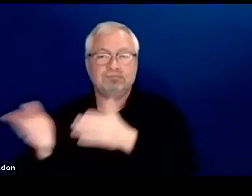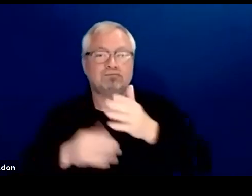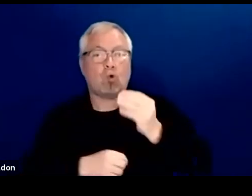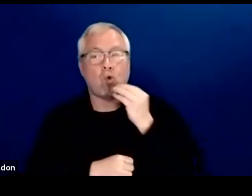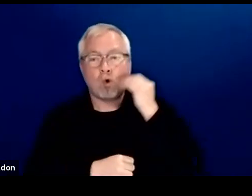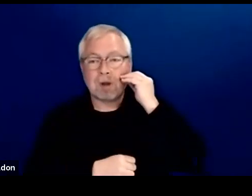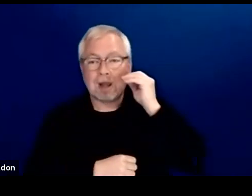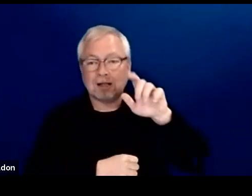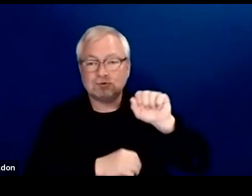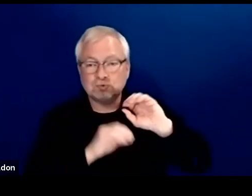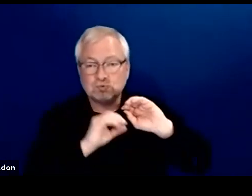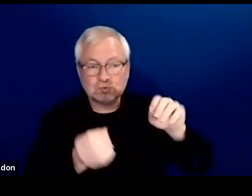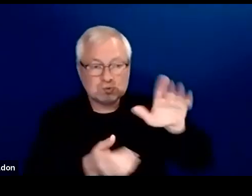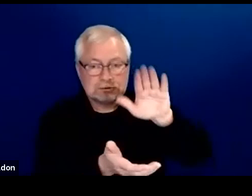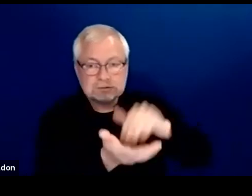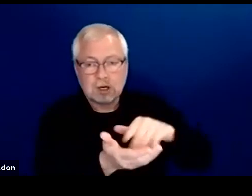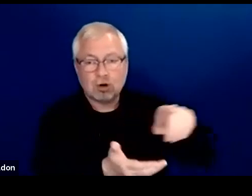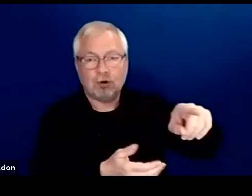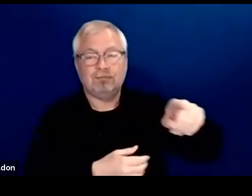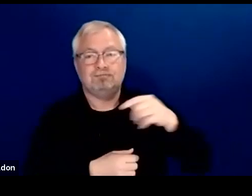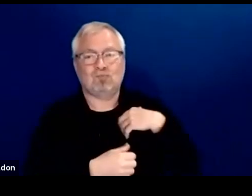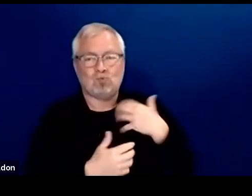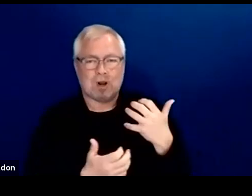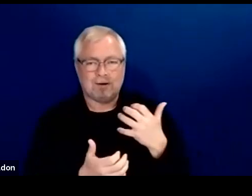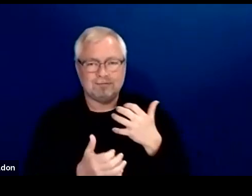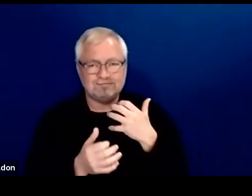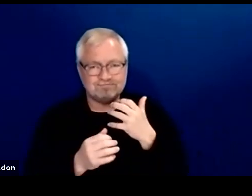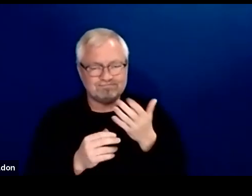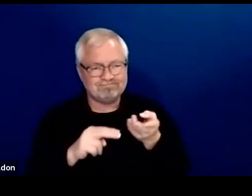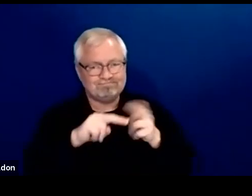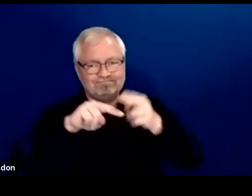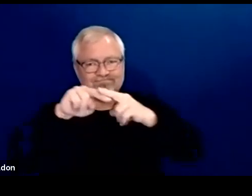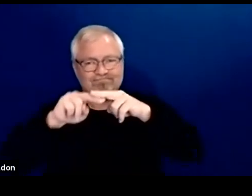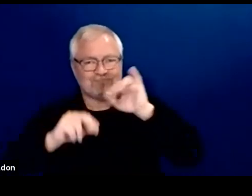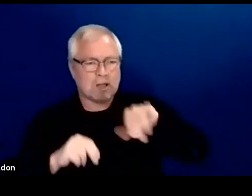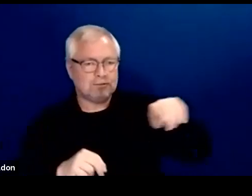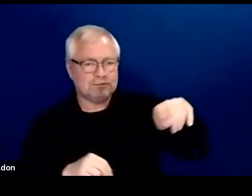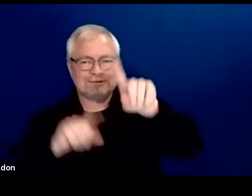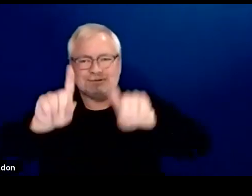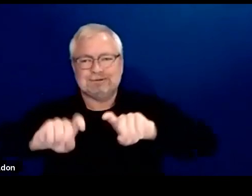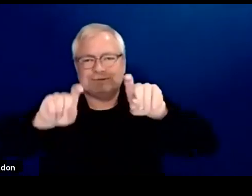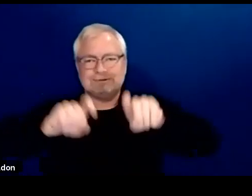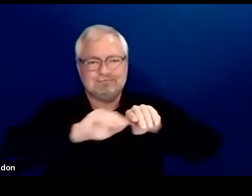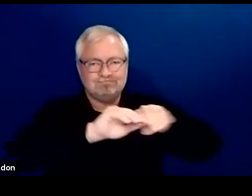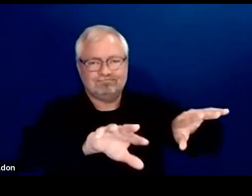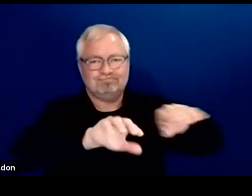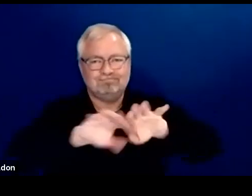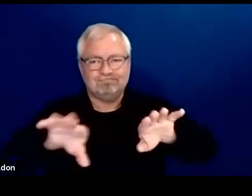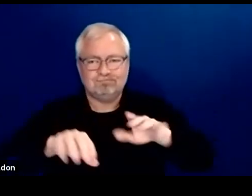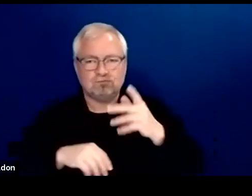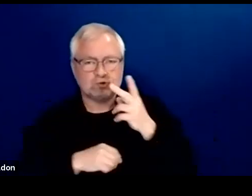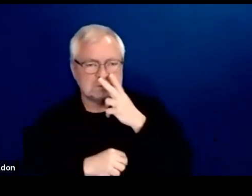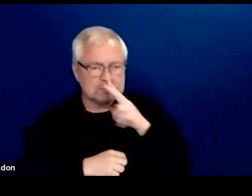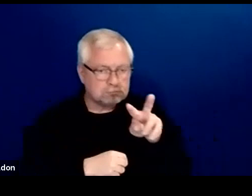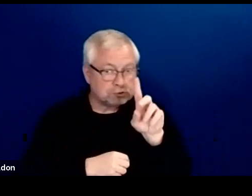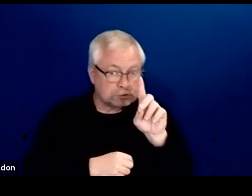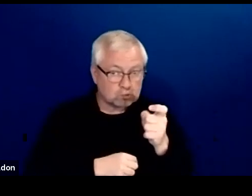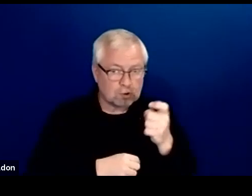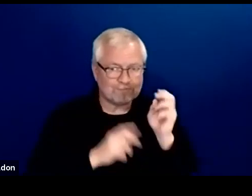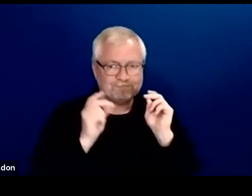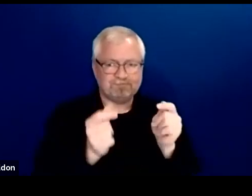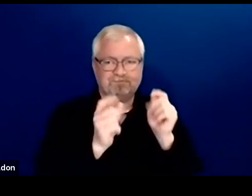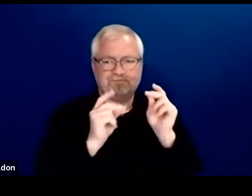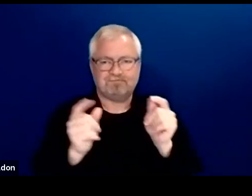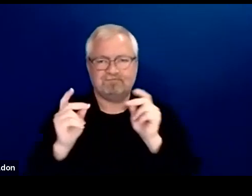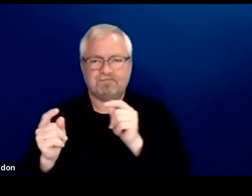expand those that are able to be tested with the diagnostic testing. There are still really challenging supply chain